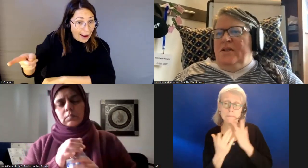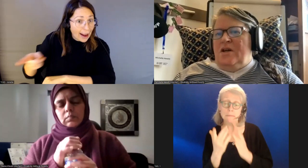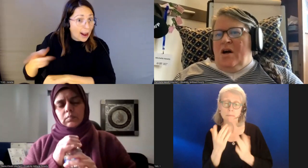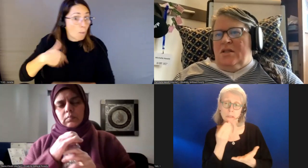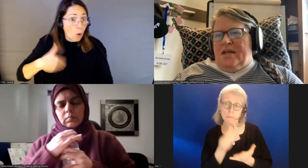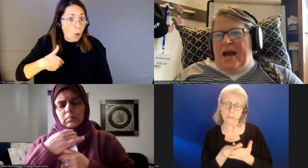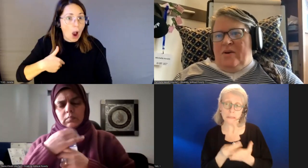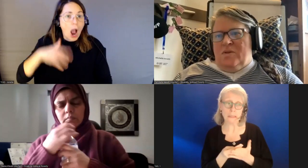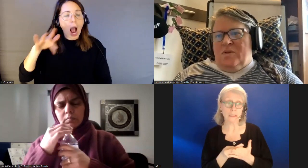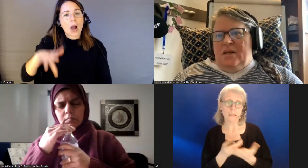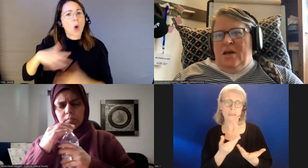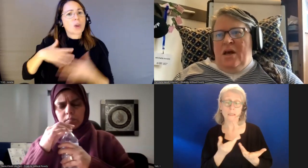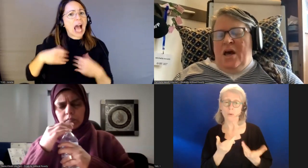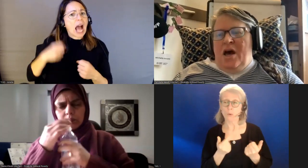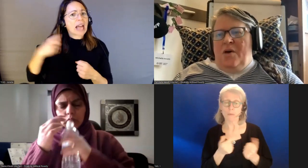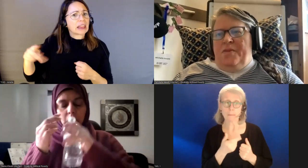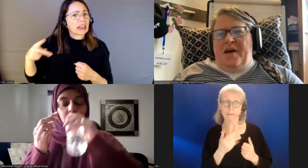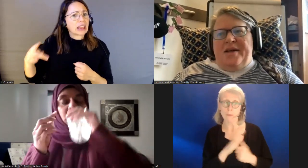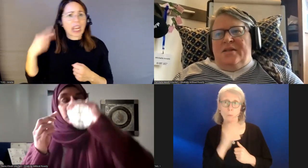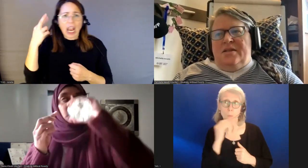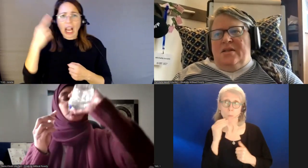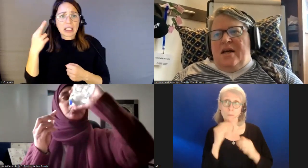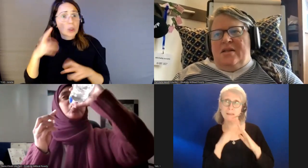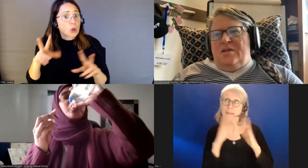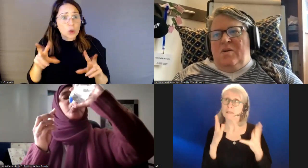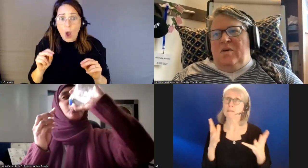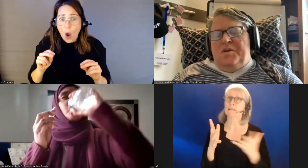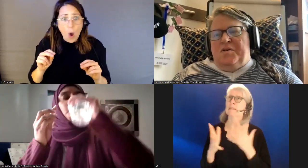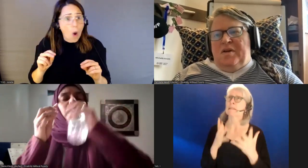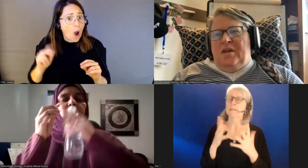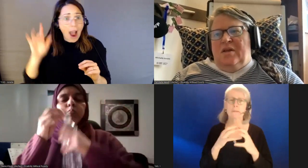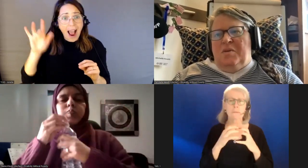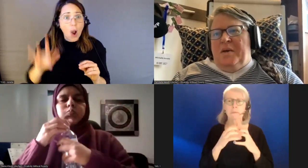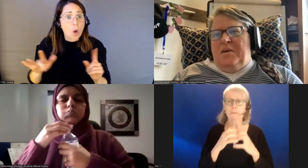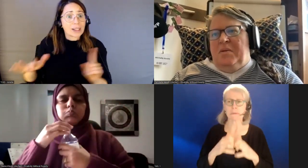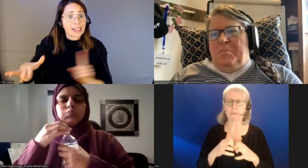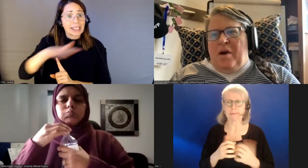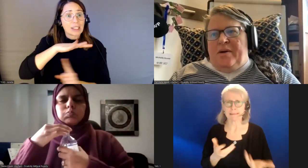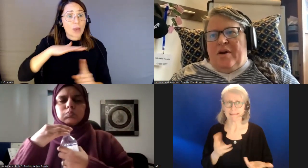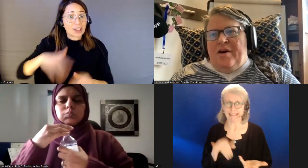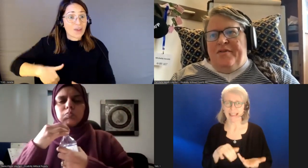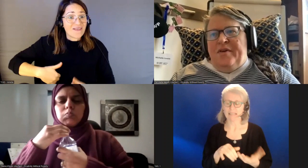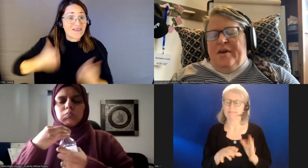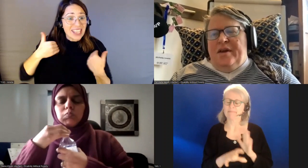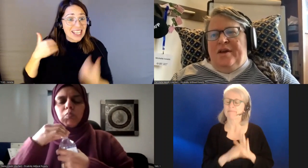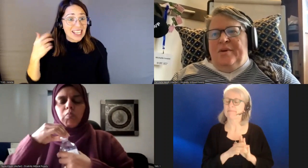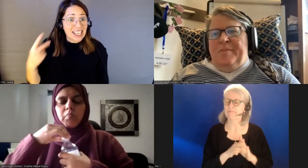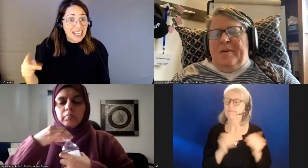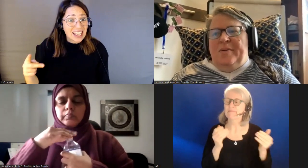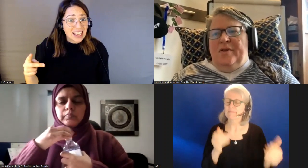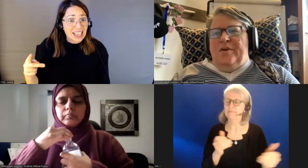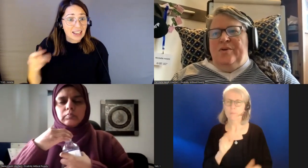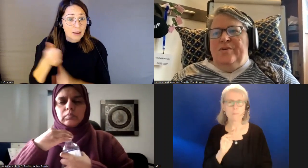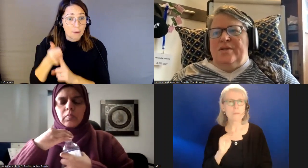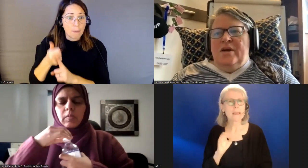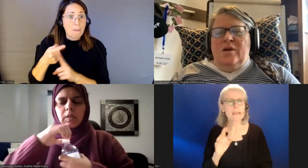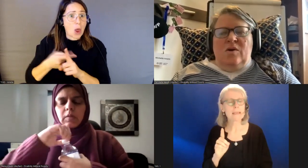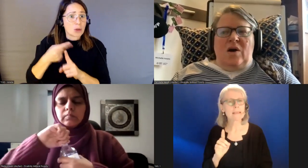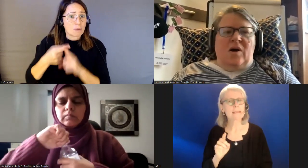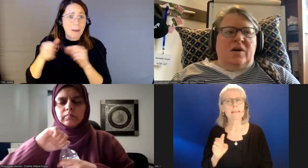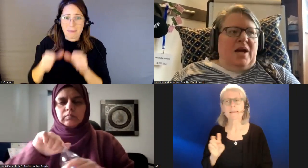who live in toxic housing. That's no country that we can be proud of. People